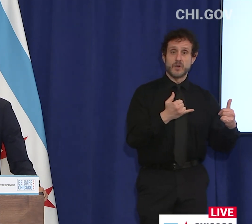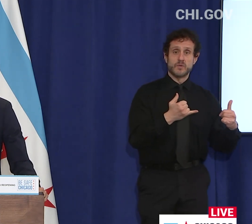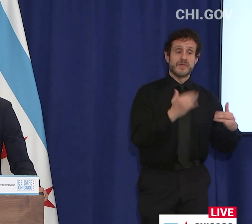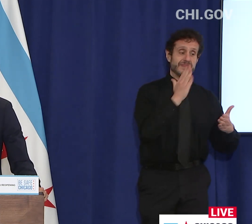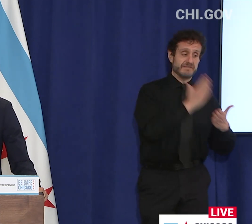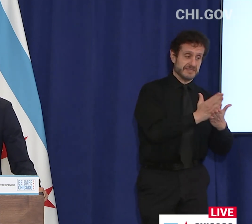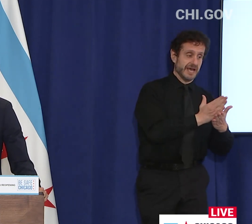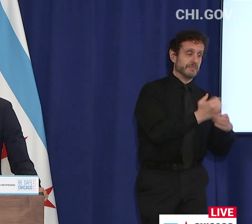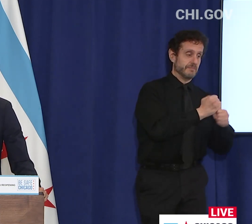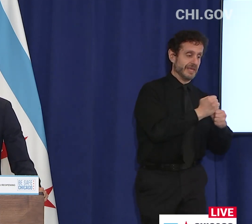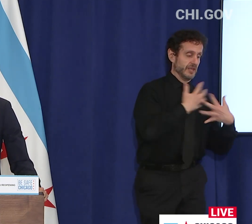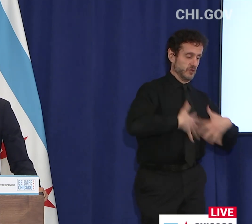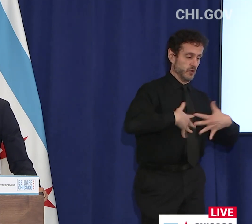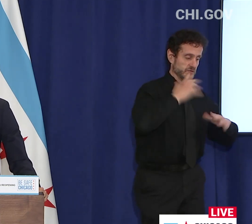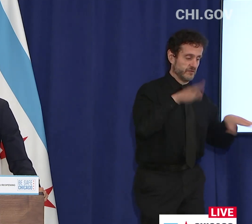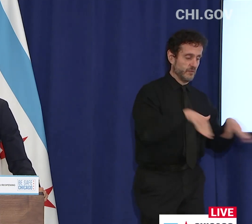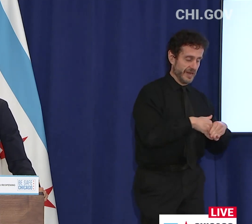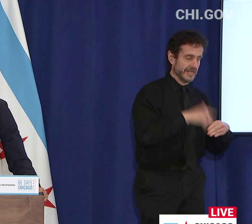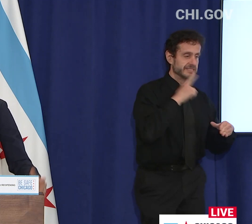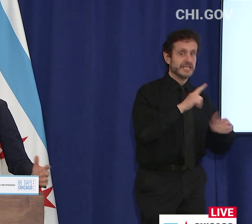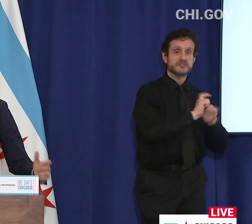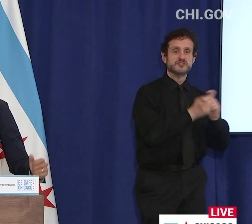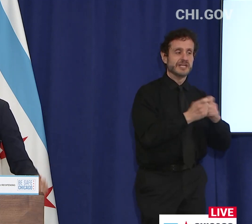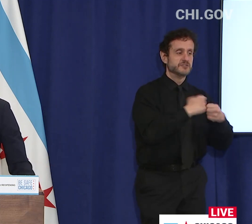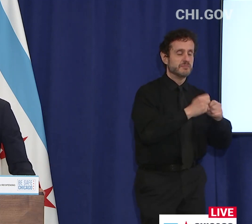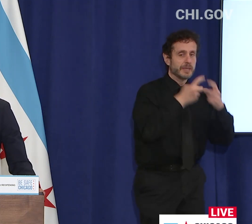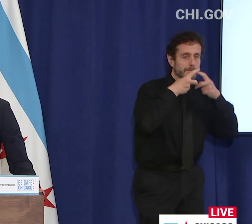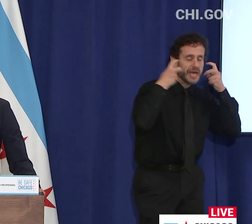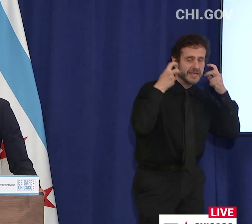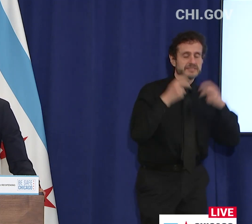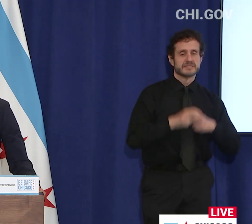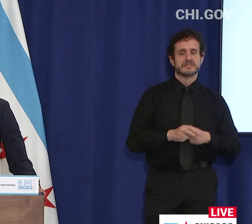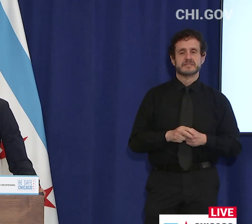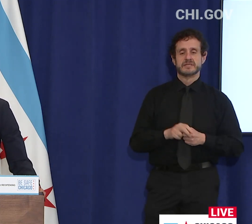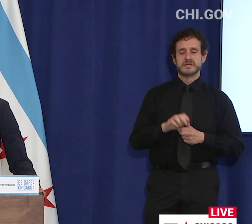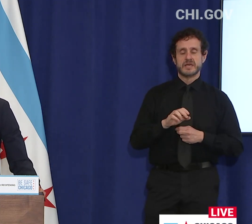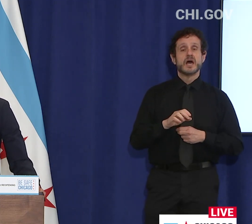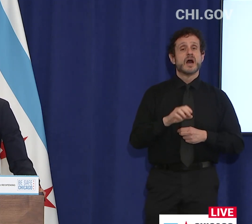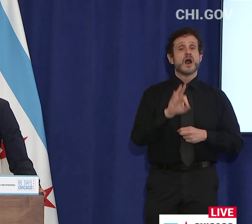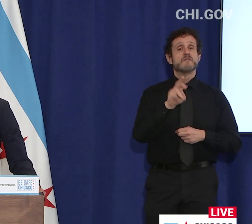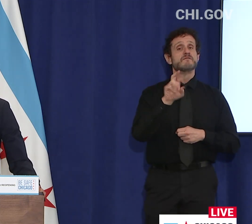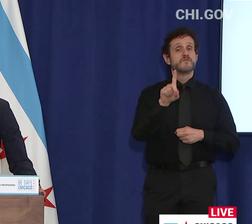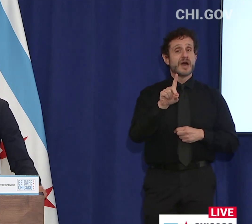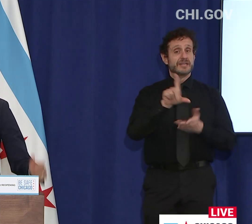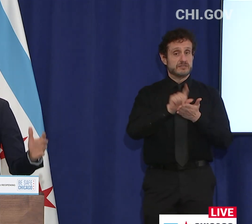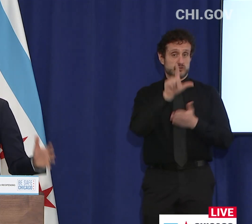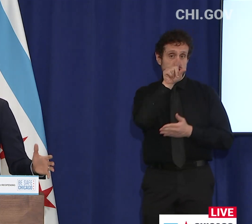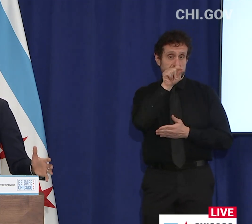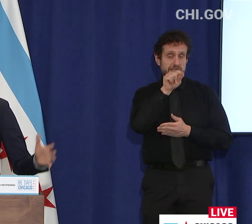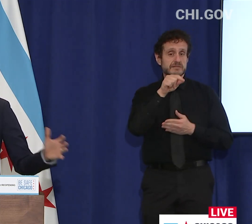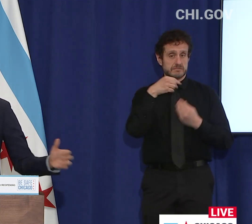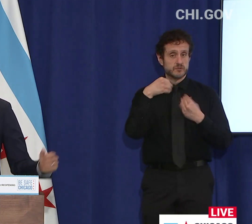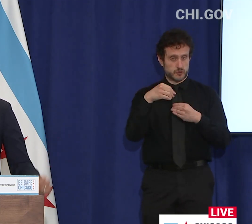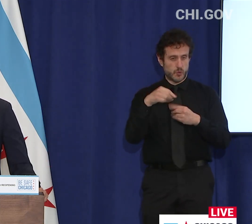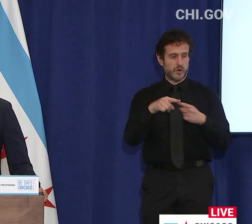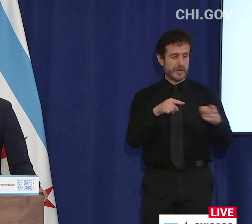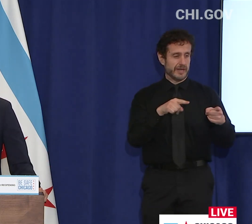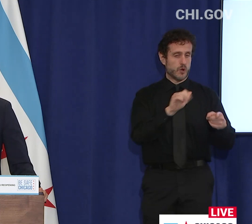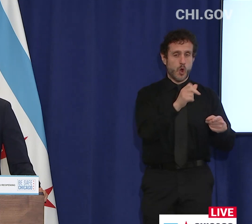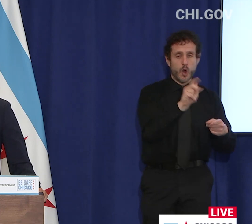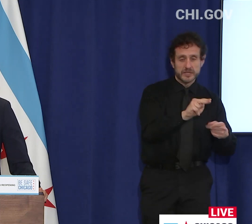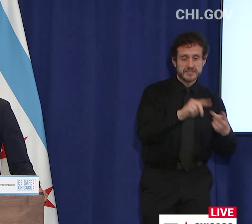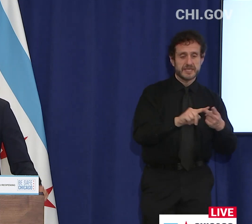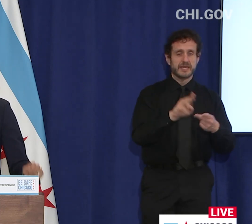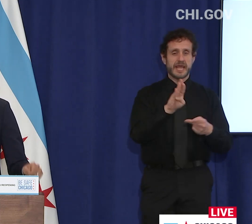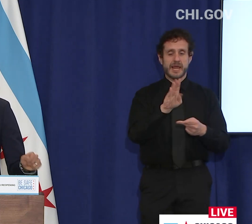community members. Charmaine Riquette of Uncle Remus Sauce Fried Chicken, with locations in Austin and in Brownsville, met